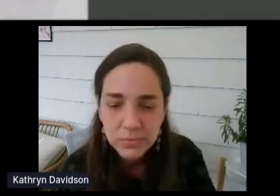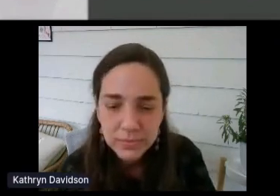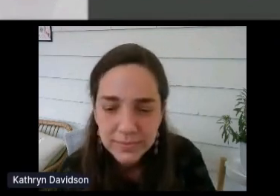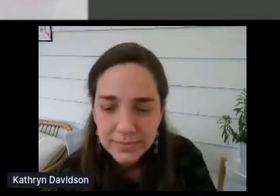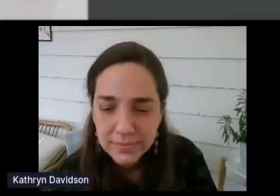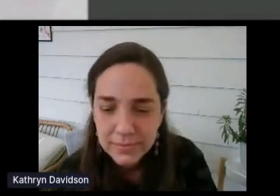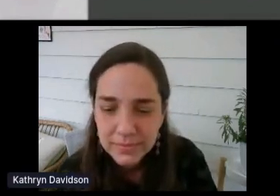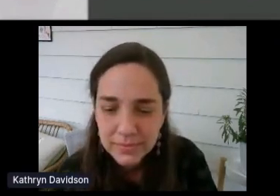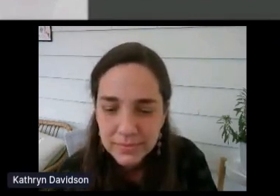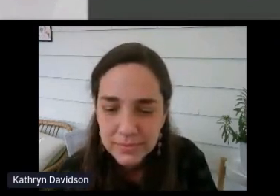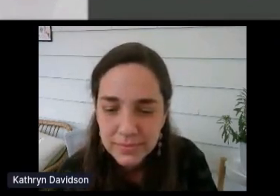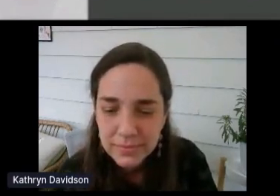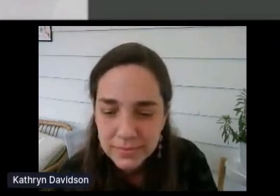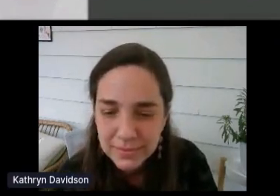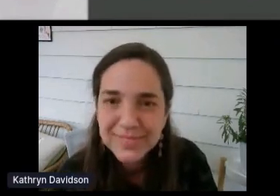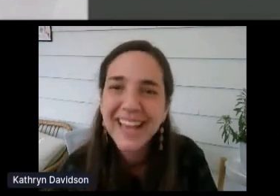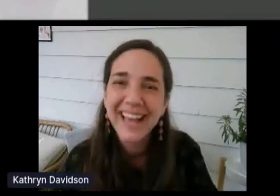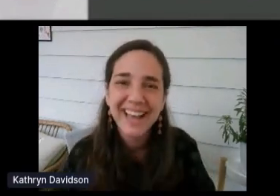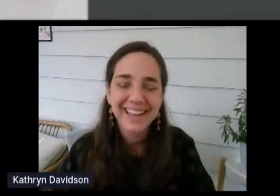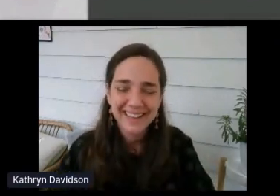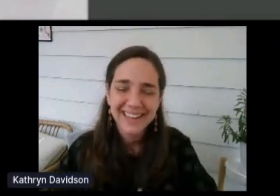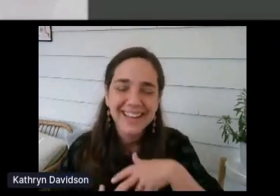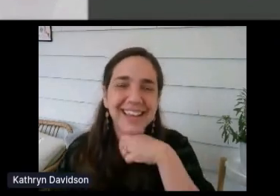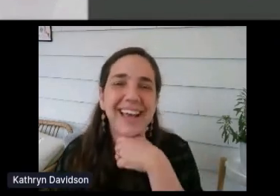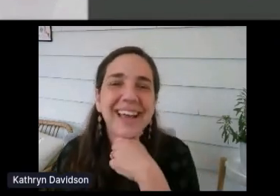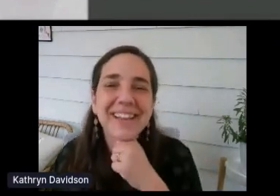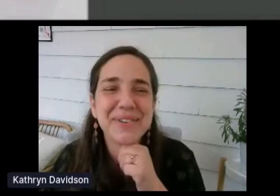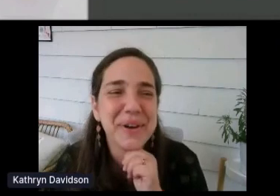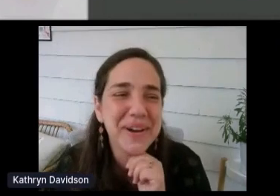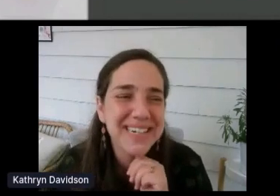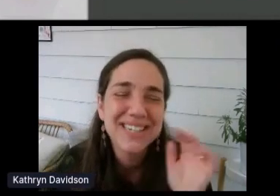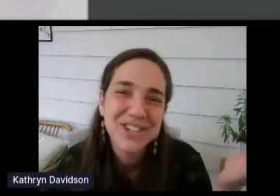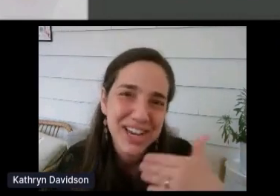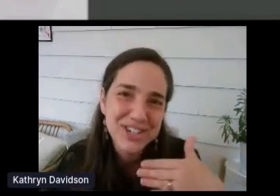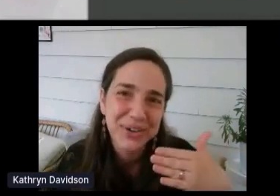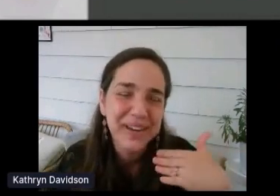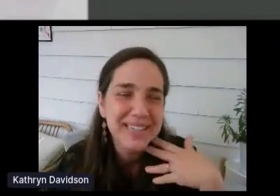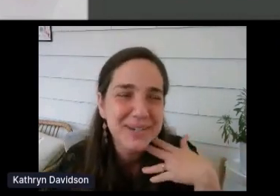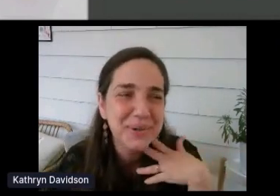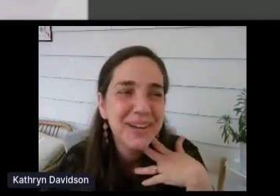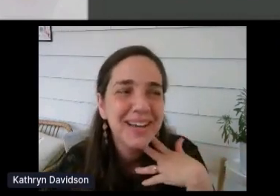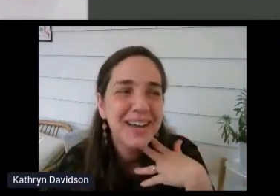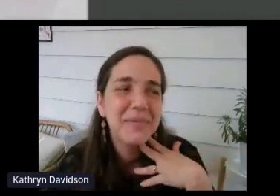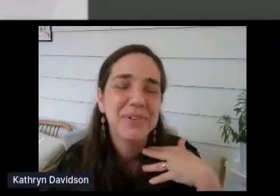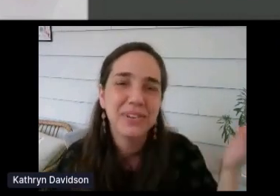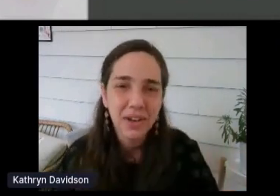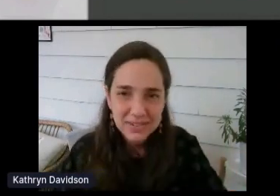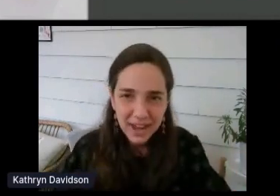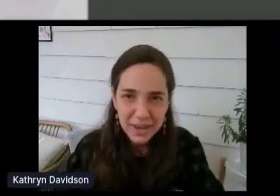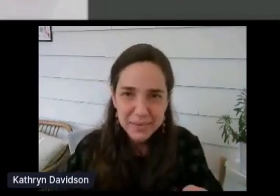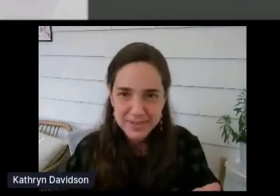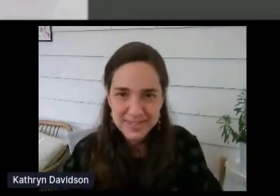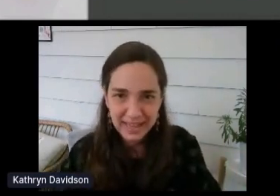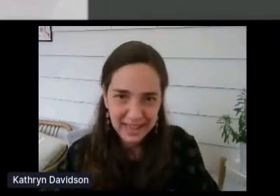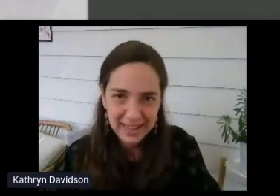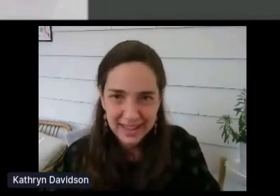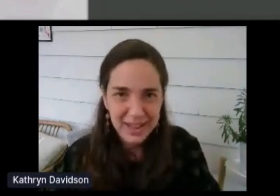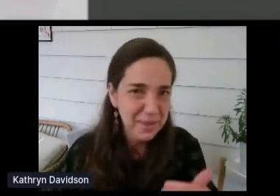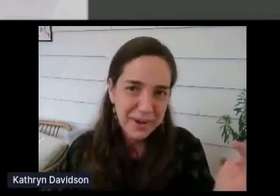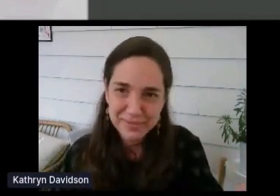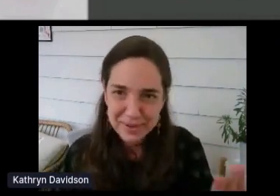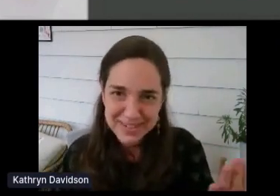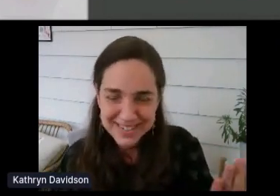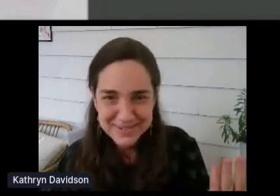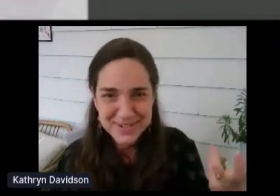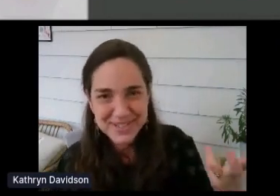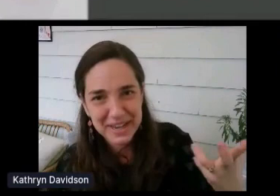does it involve lots of participants? Yeah, that's a great question. It's changing, right? So for a long time, it was just like